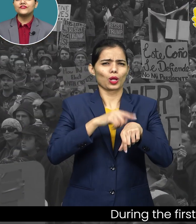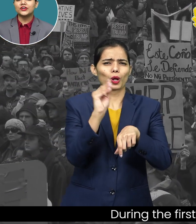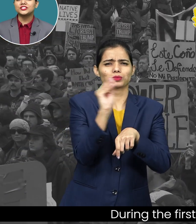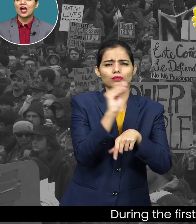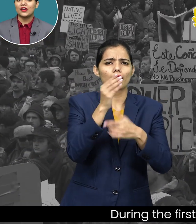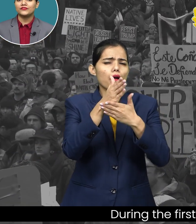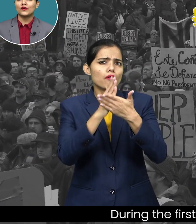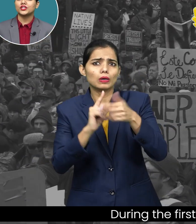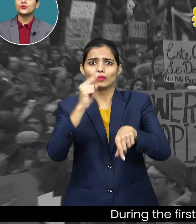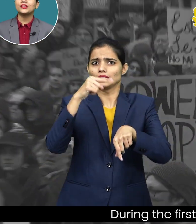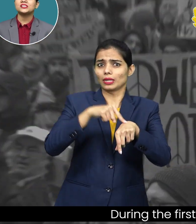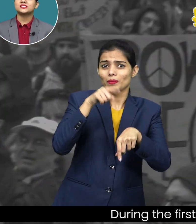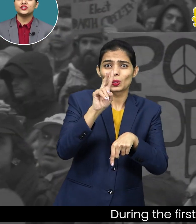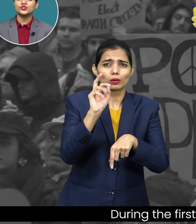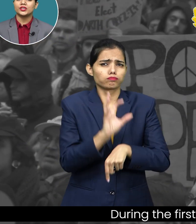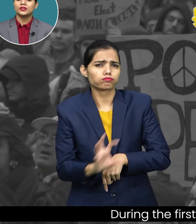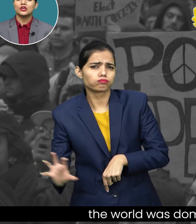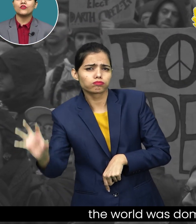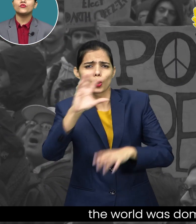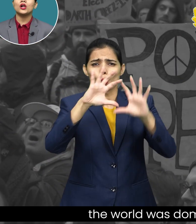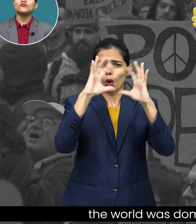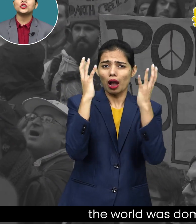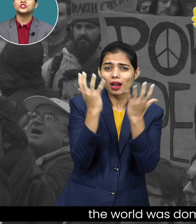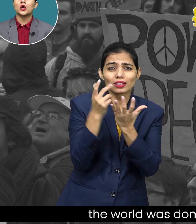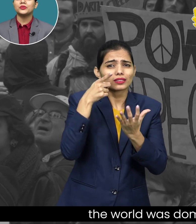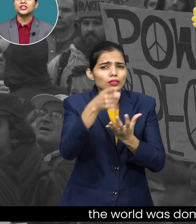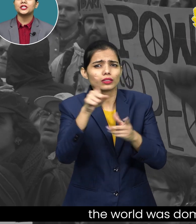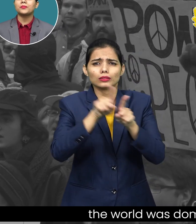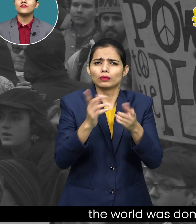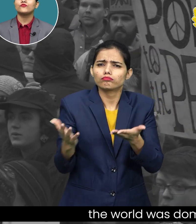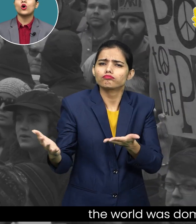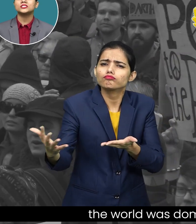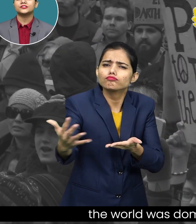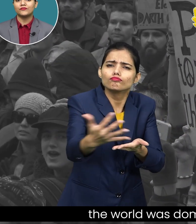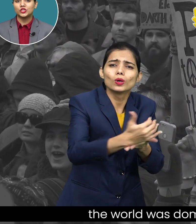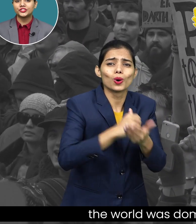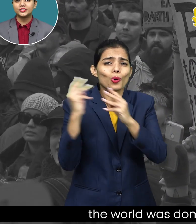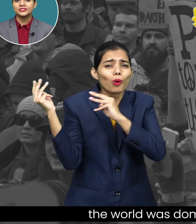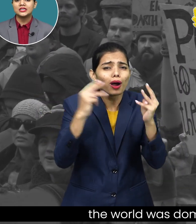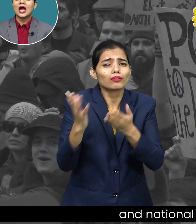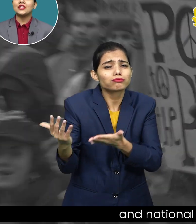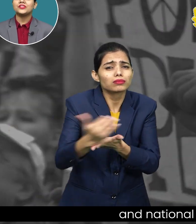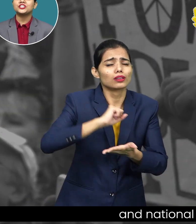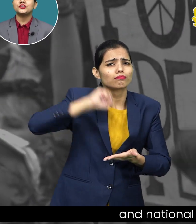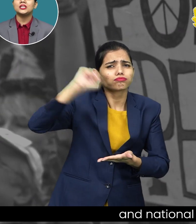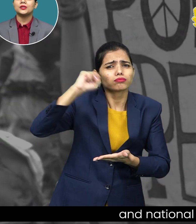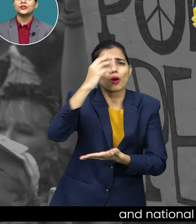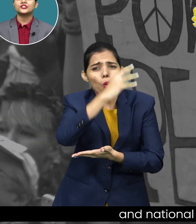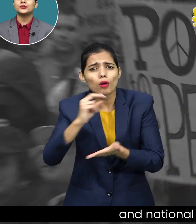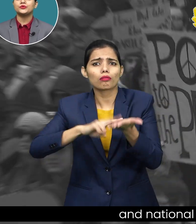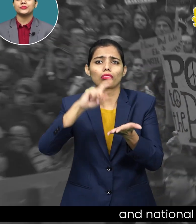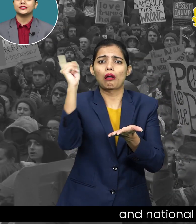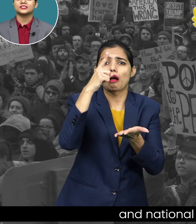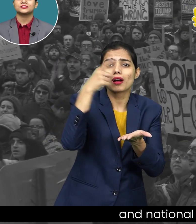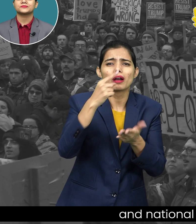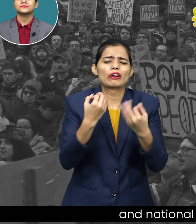During the first half of the 20th century, the world was dominated by wars, revolution, and national